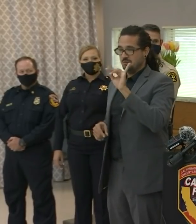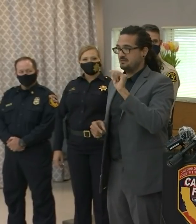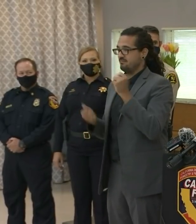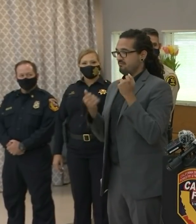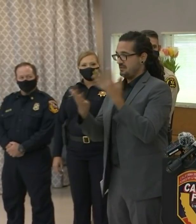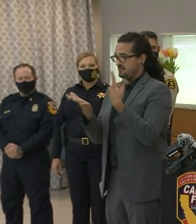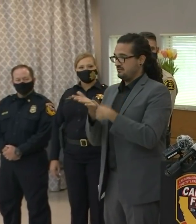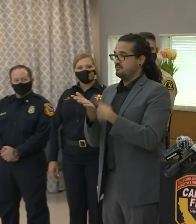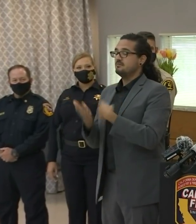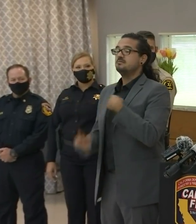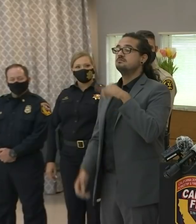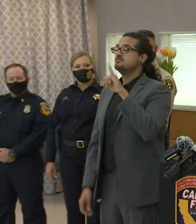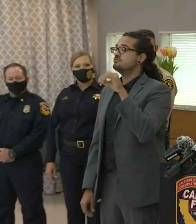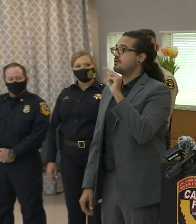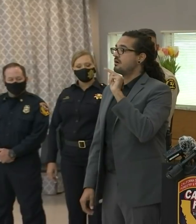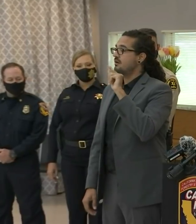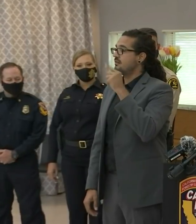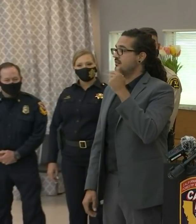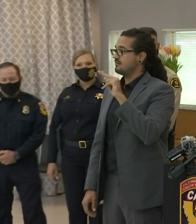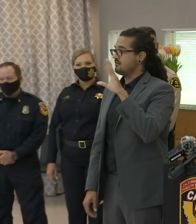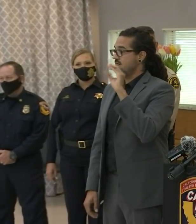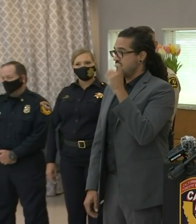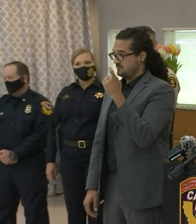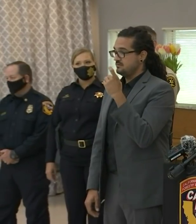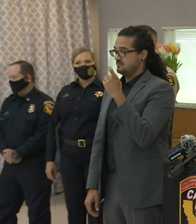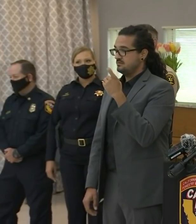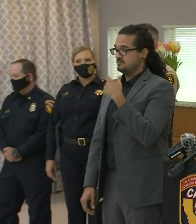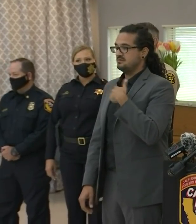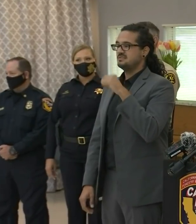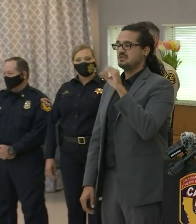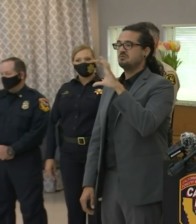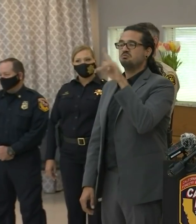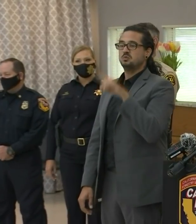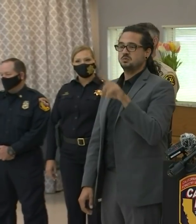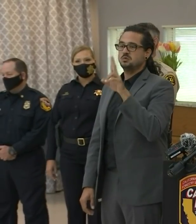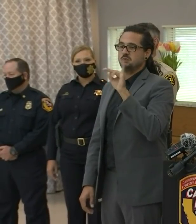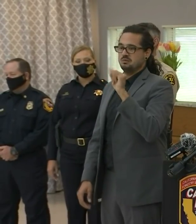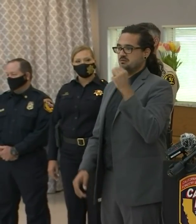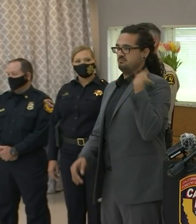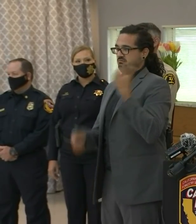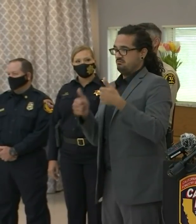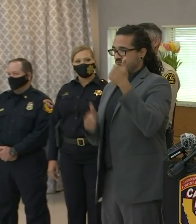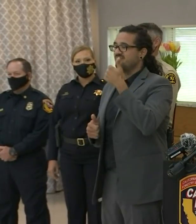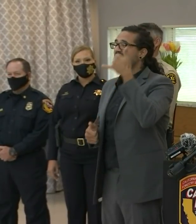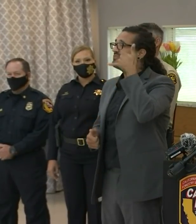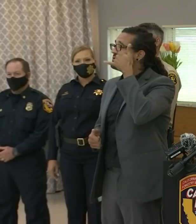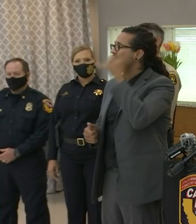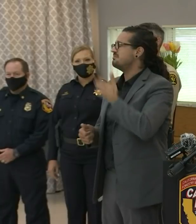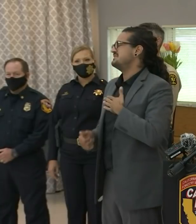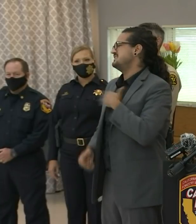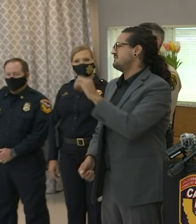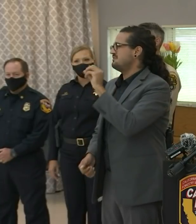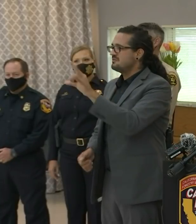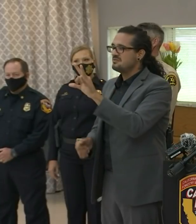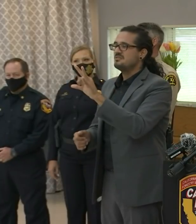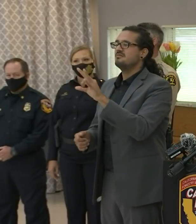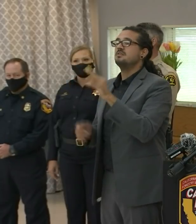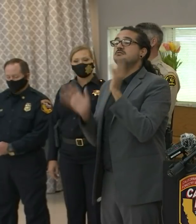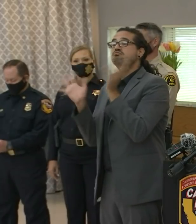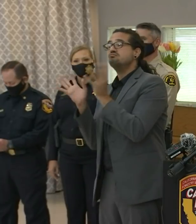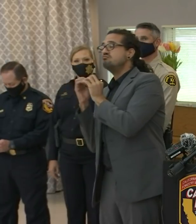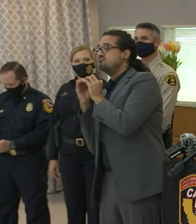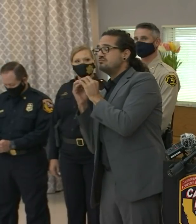Mateo Santa Cruz Unit. As always, if you could just mute your telephones, take any conversations outside, as well as reporting, and